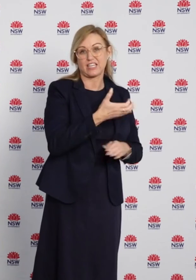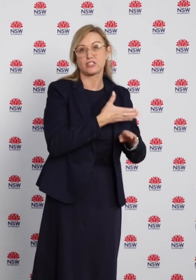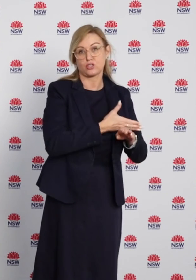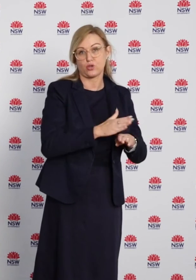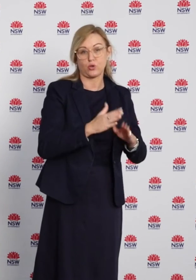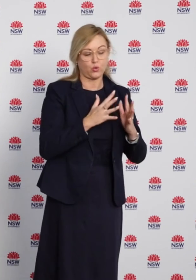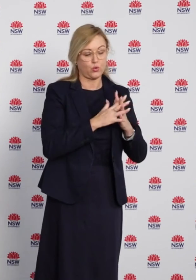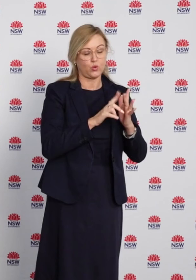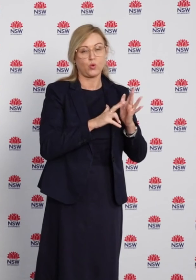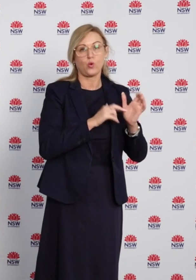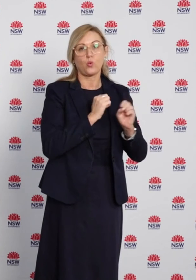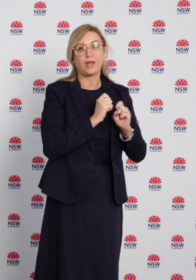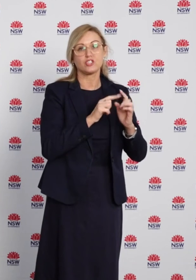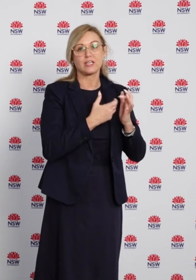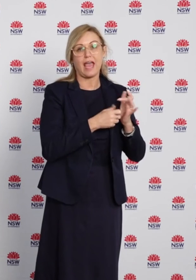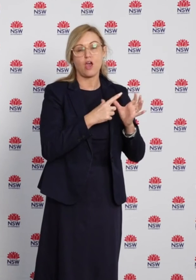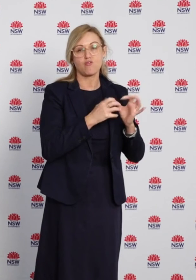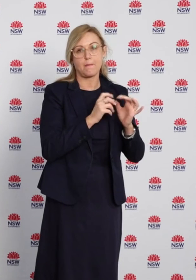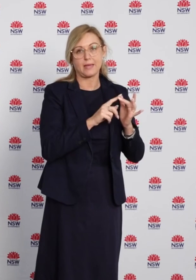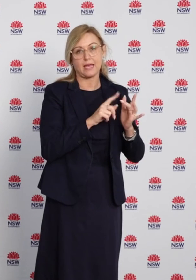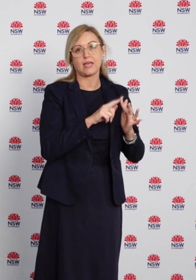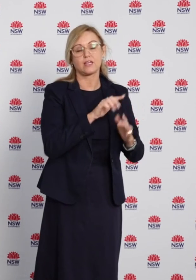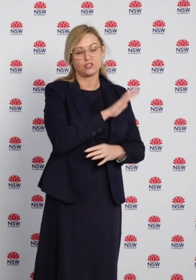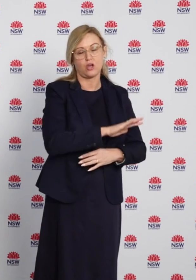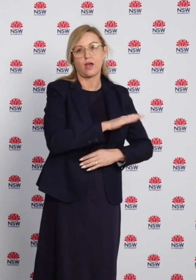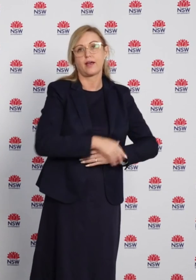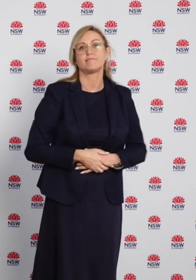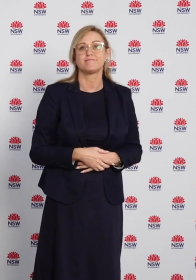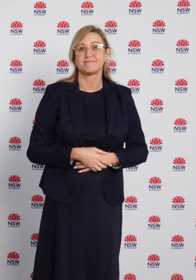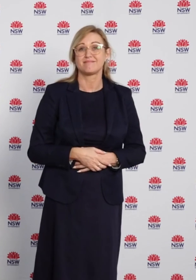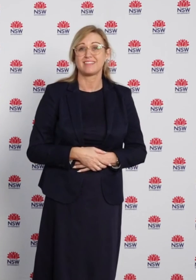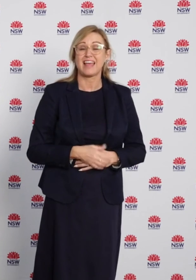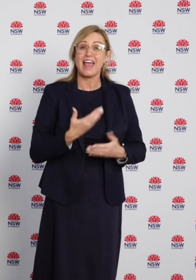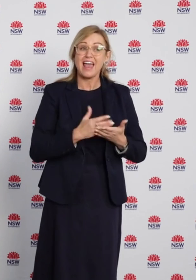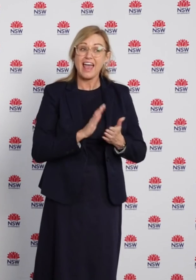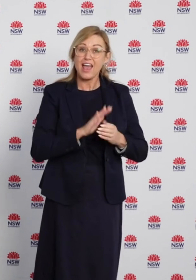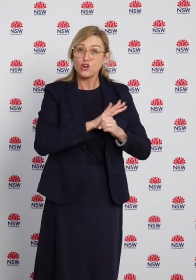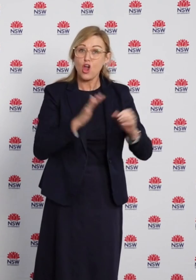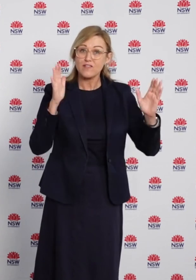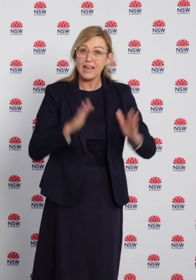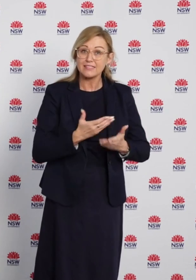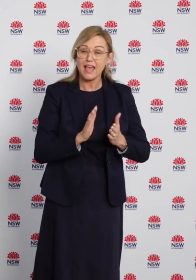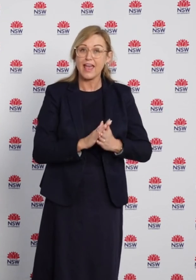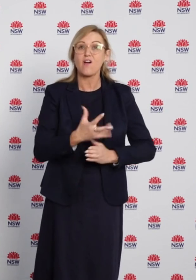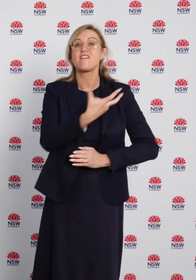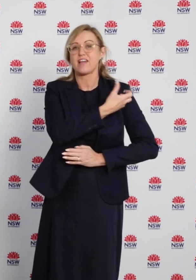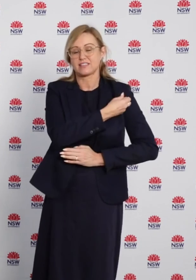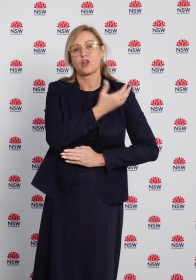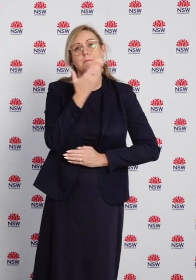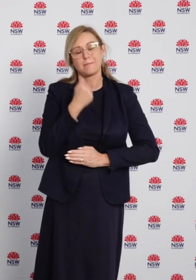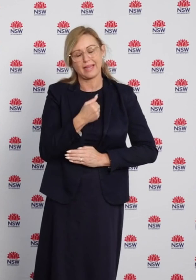Shire. So remember, vaccination is our way out of here. Please come forward for vaccination. Thank you so much for everyone who's come